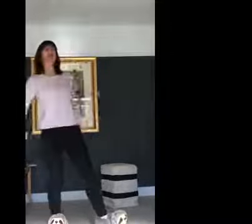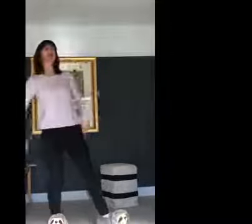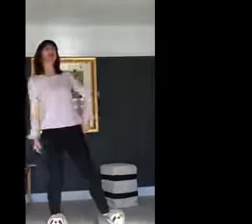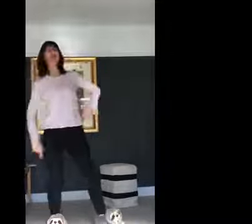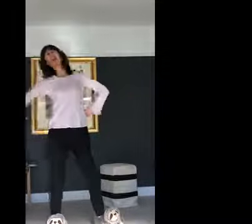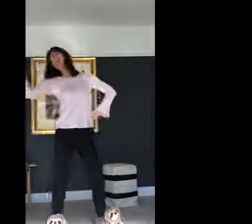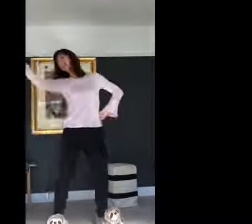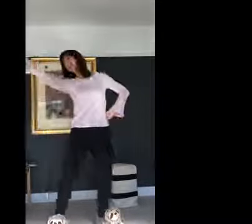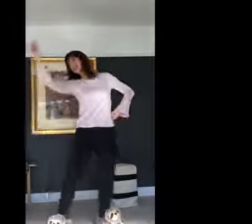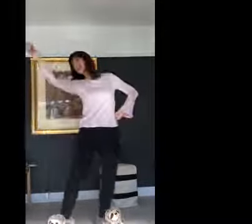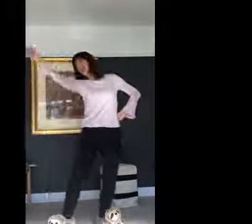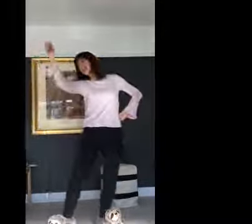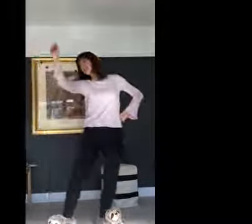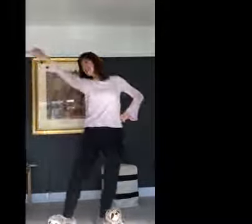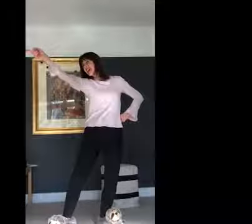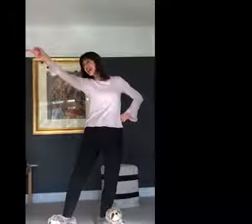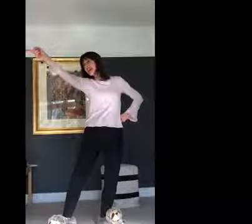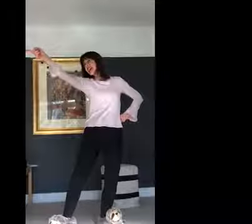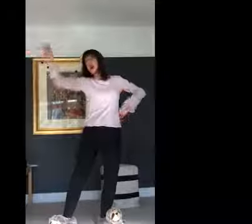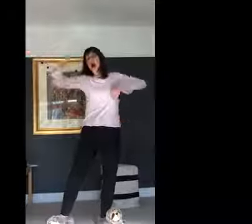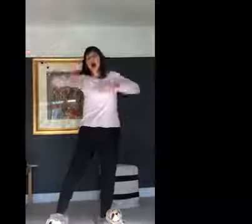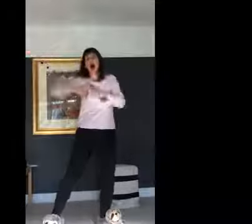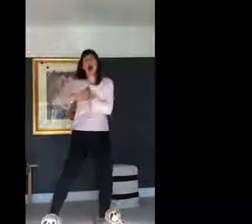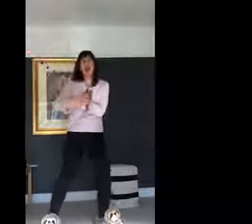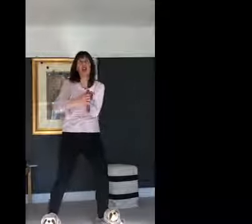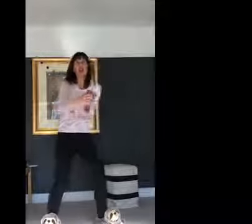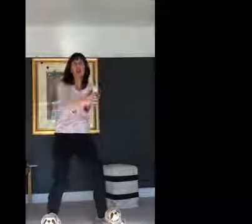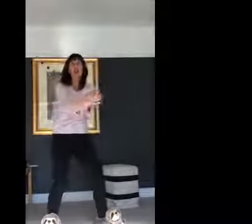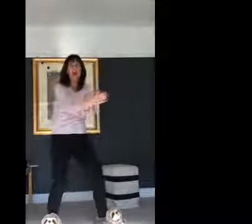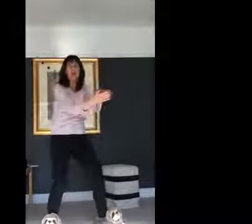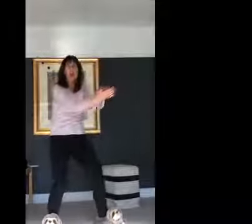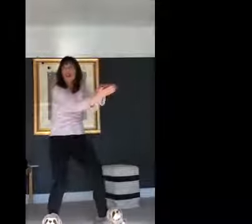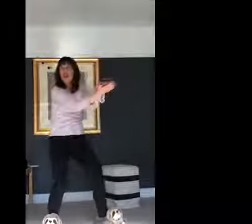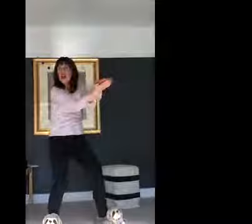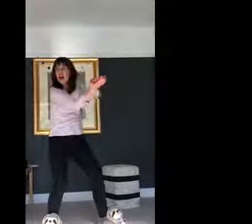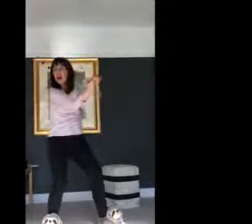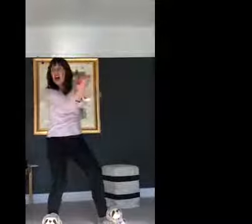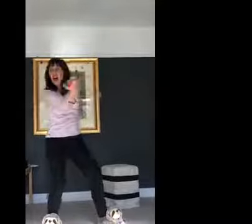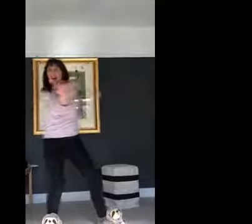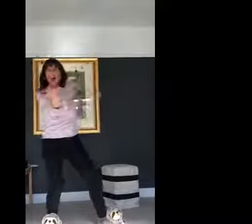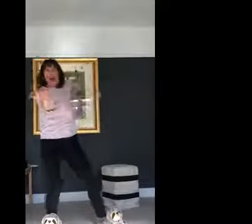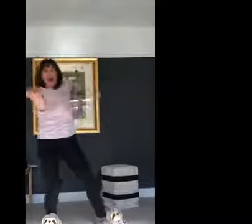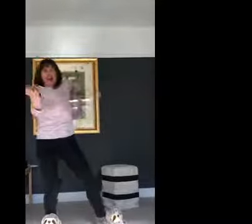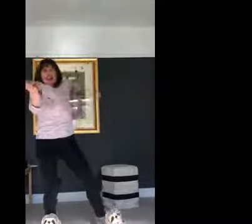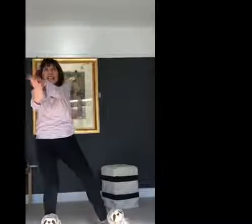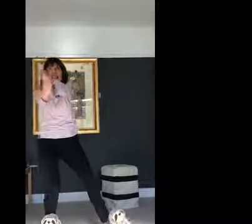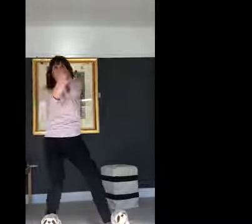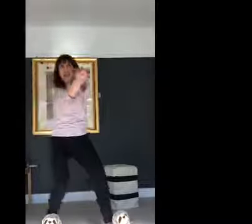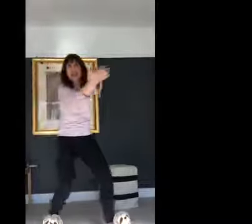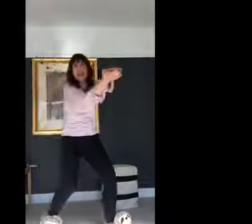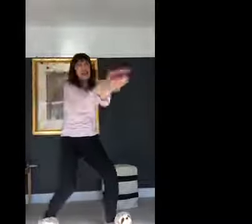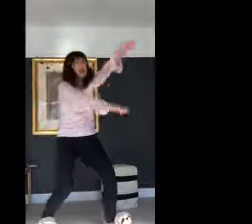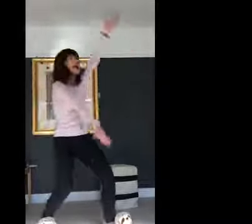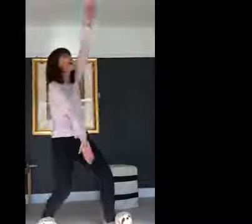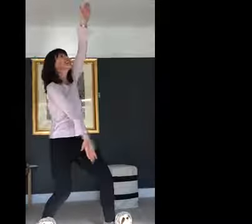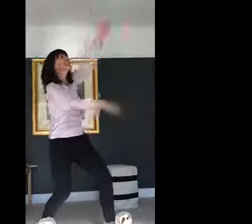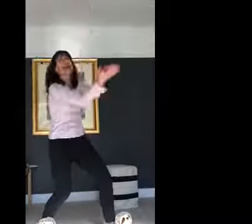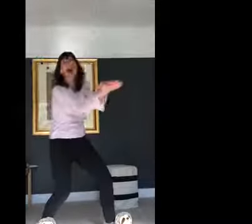Crocodile, you can't catch me. Along comes a crocodile, as quiet as can be, and snap